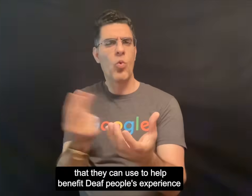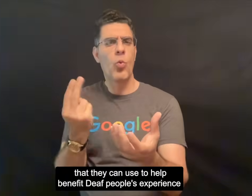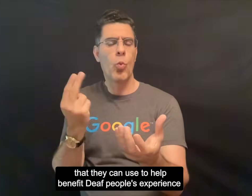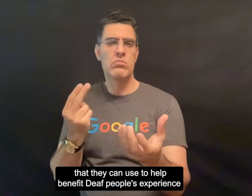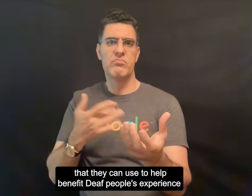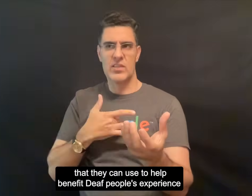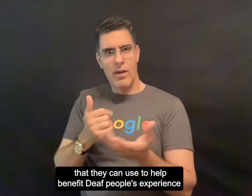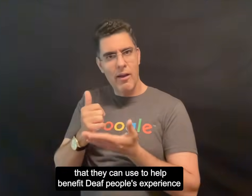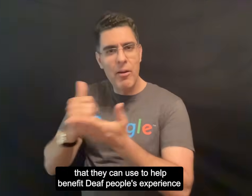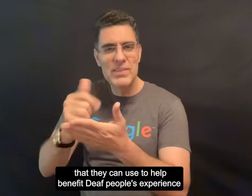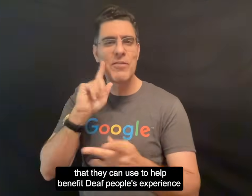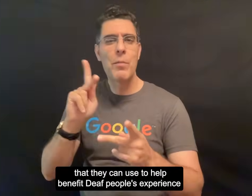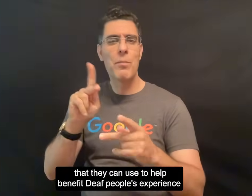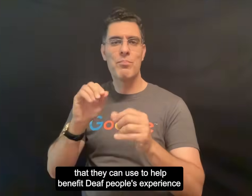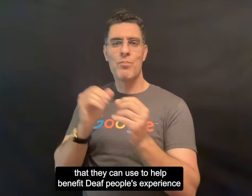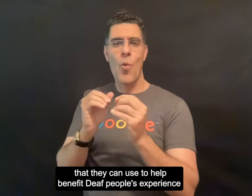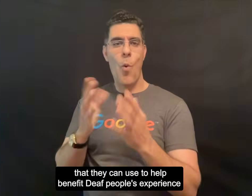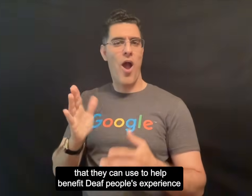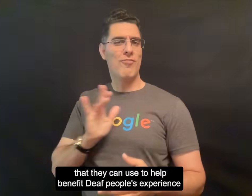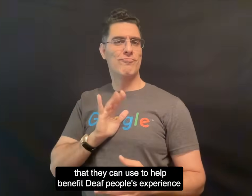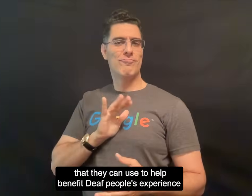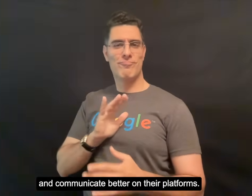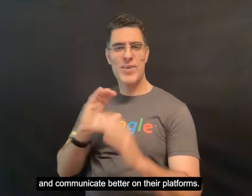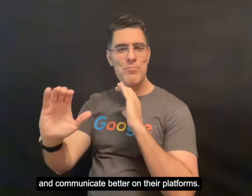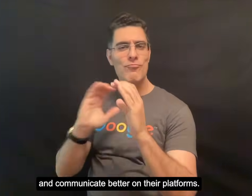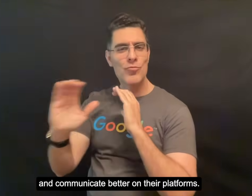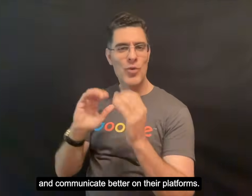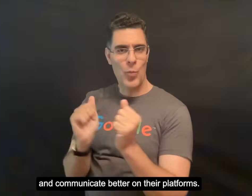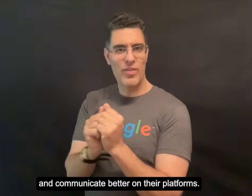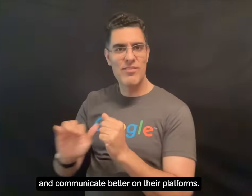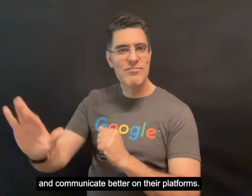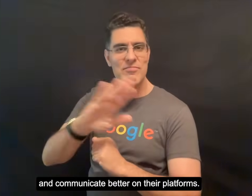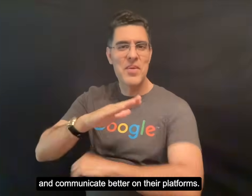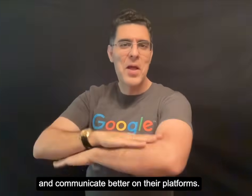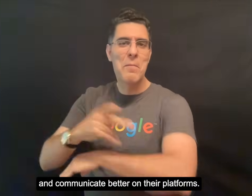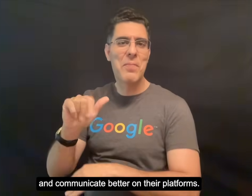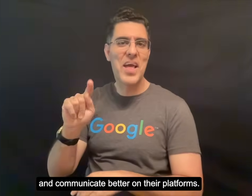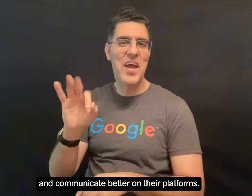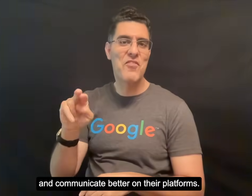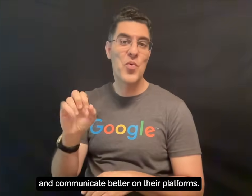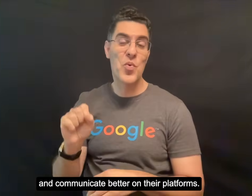that they can use to help benefit Deaf people's experience and communicate better on their platforms.